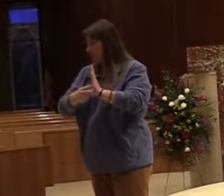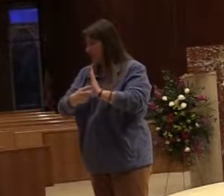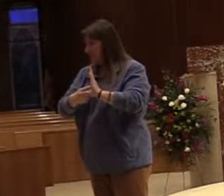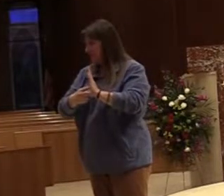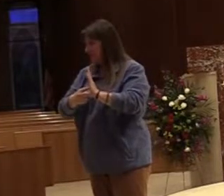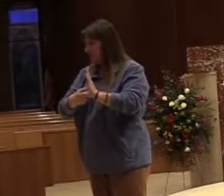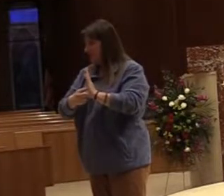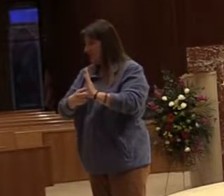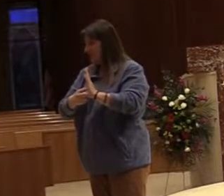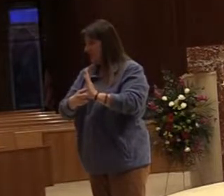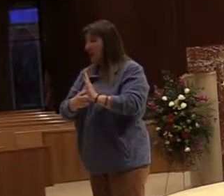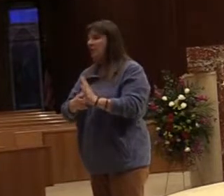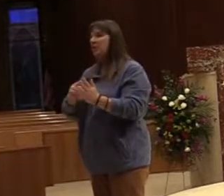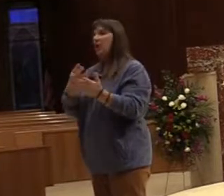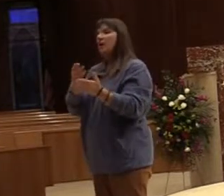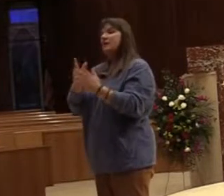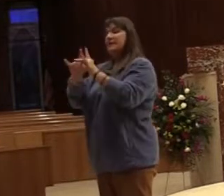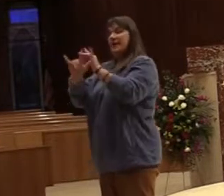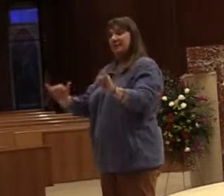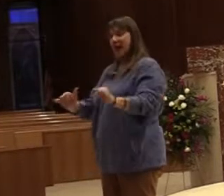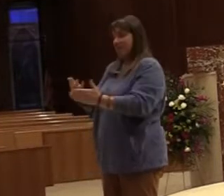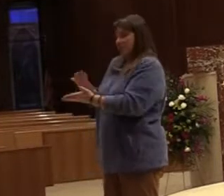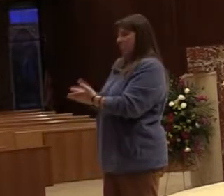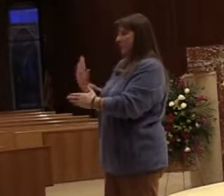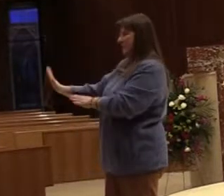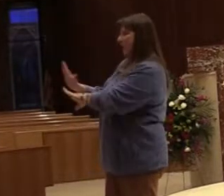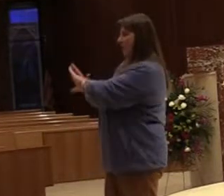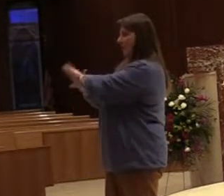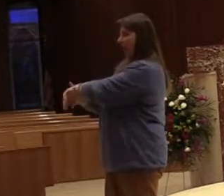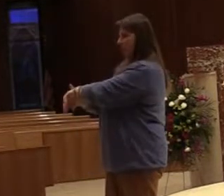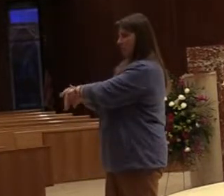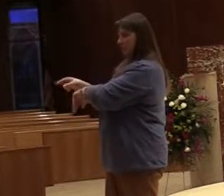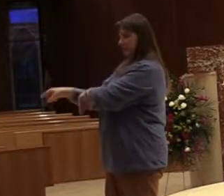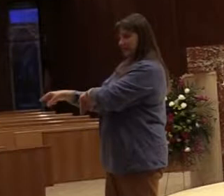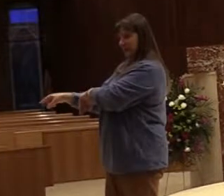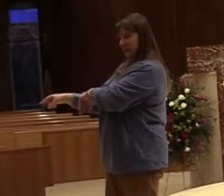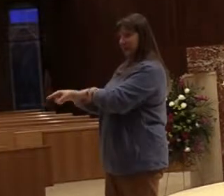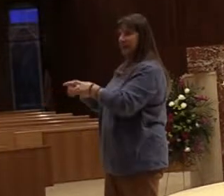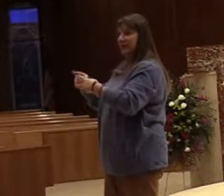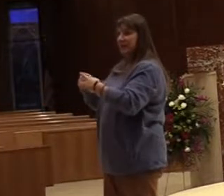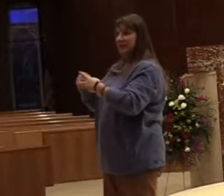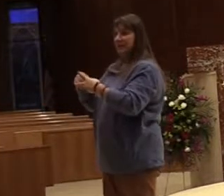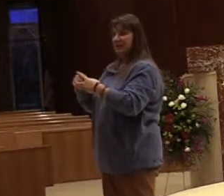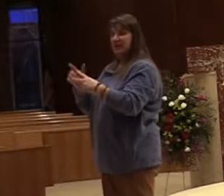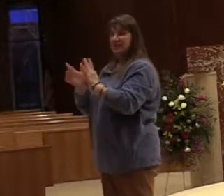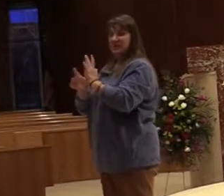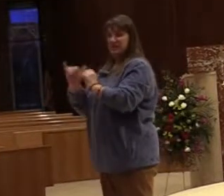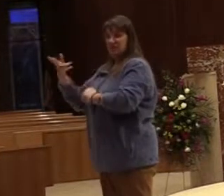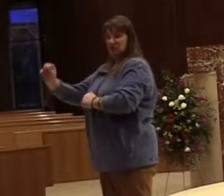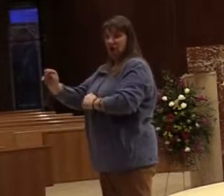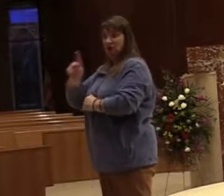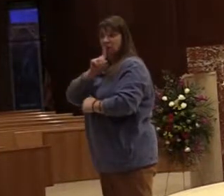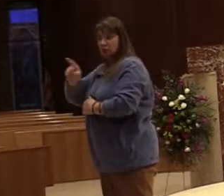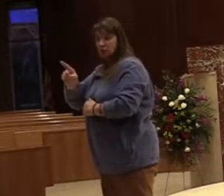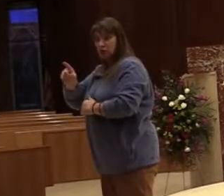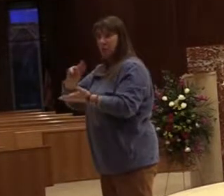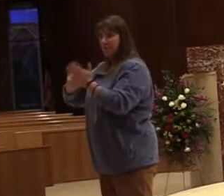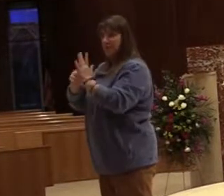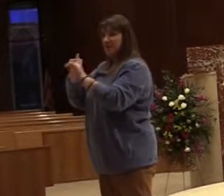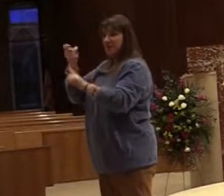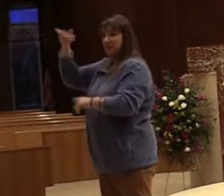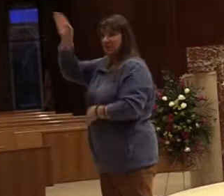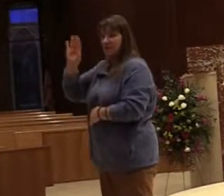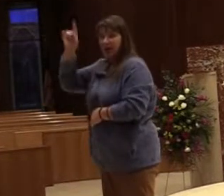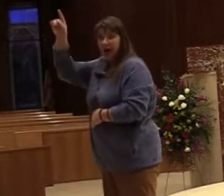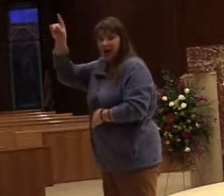in proclaiming that Jesus was the Messiah. And if this were true, Jesus had all the authority he needed. But they didn't believe that. They